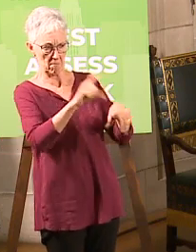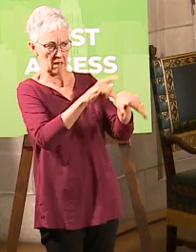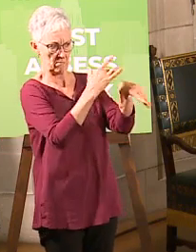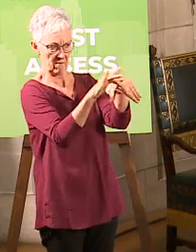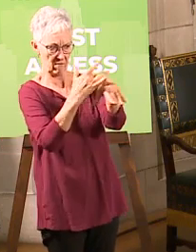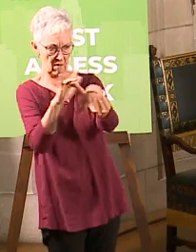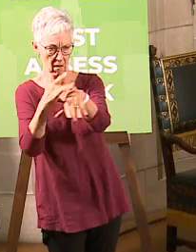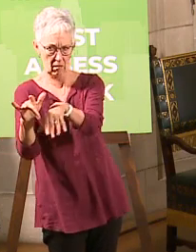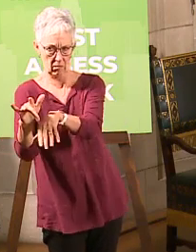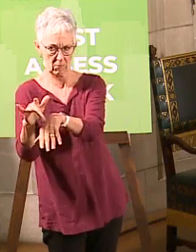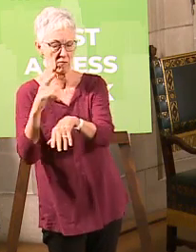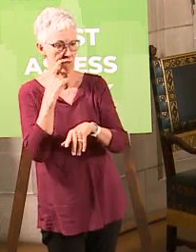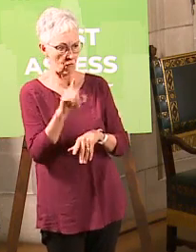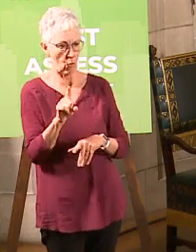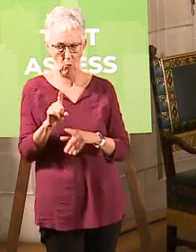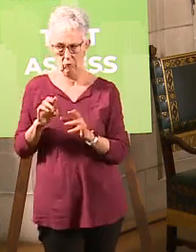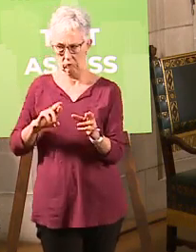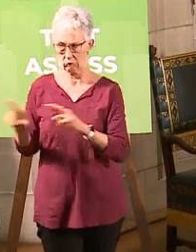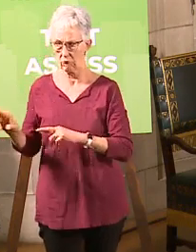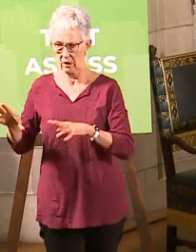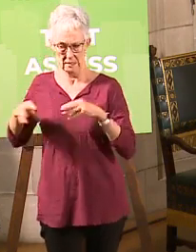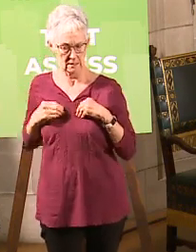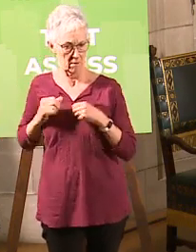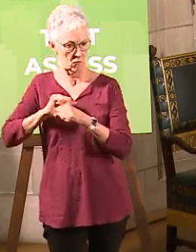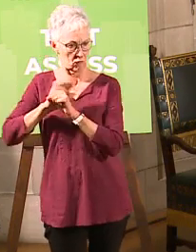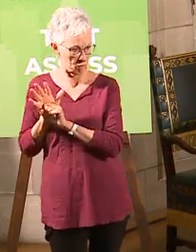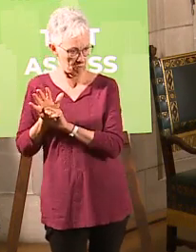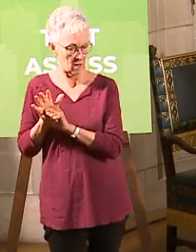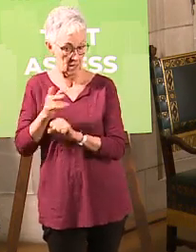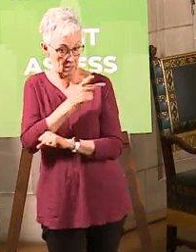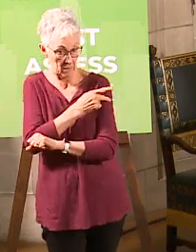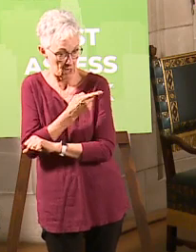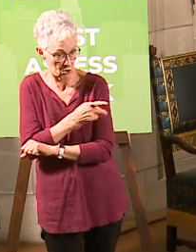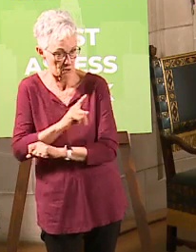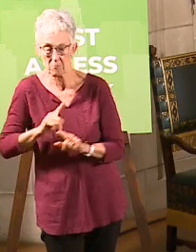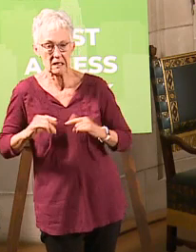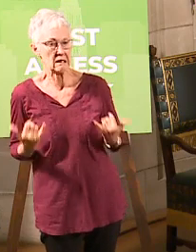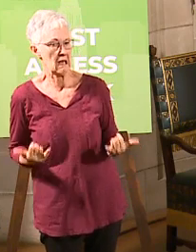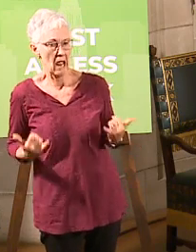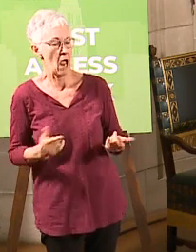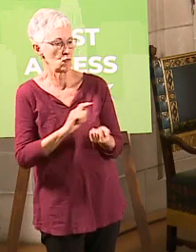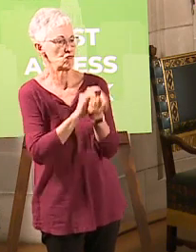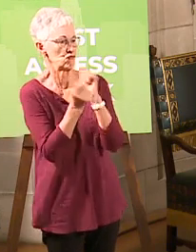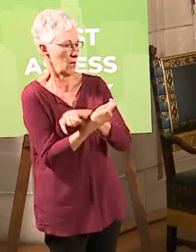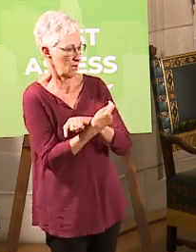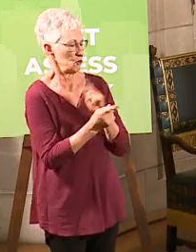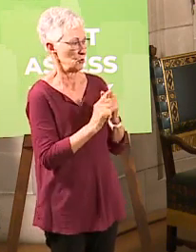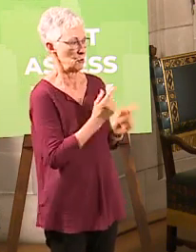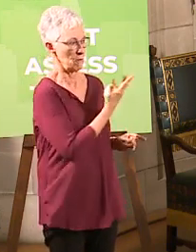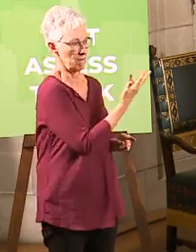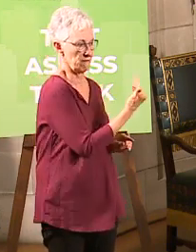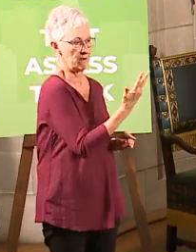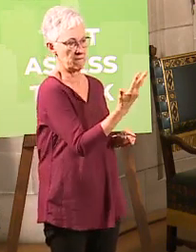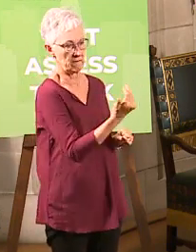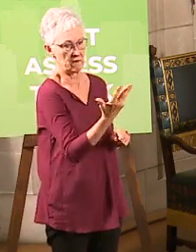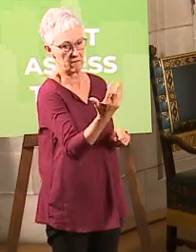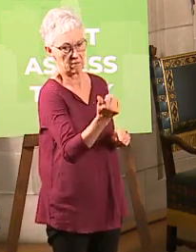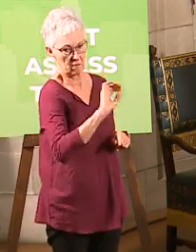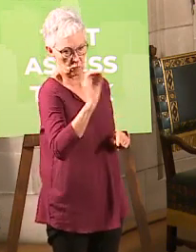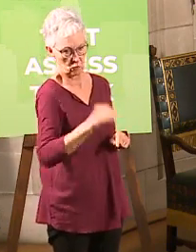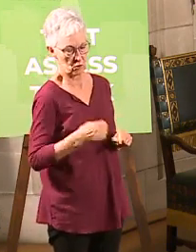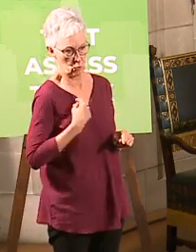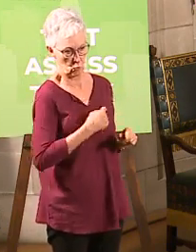health officials, we are going to be changing, effective today, June 1st, the 30%, 30%, 30% rule that we had